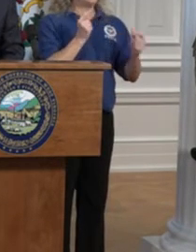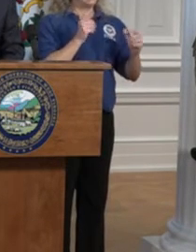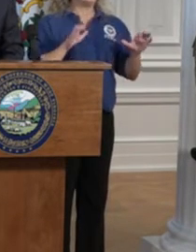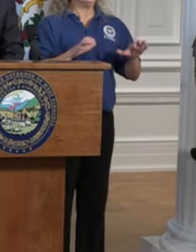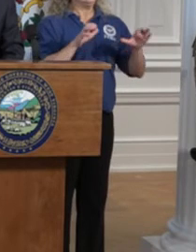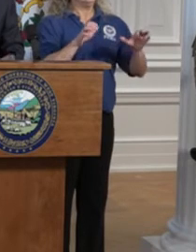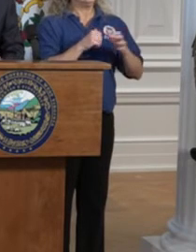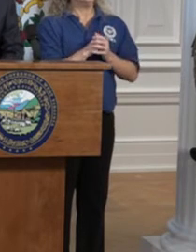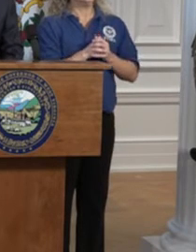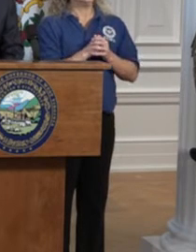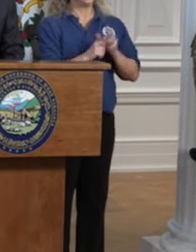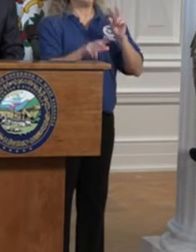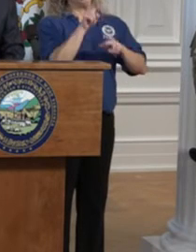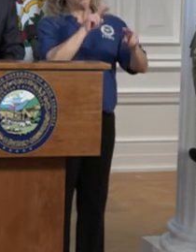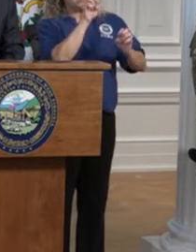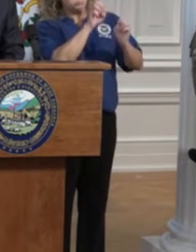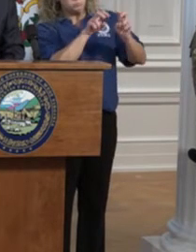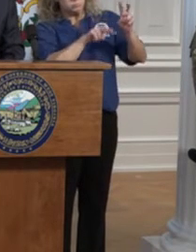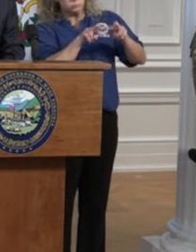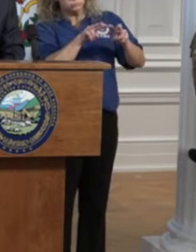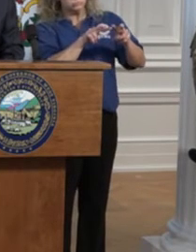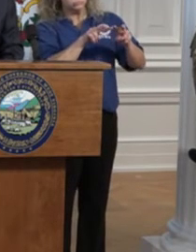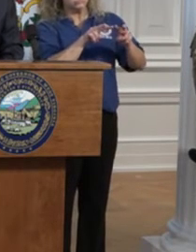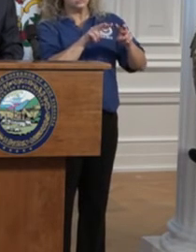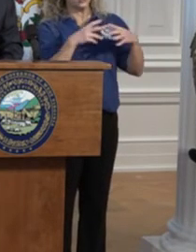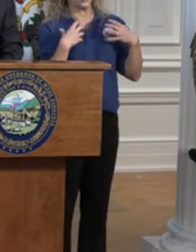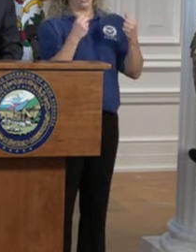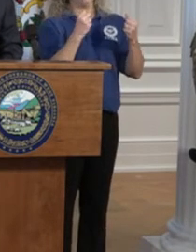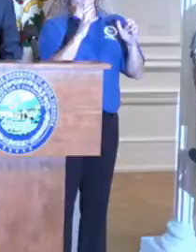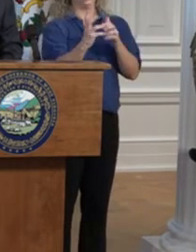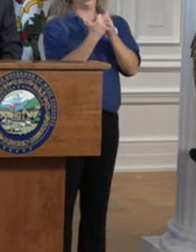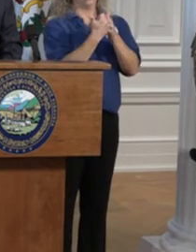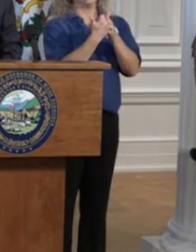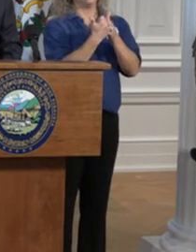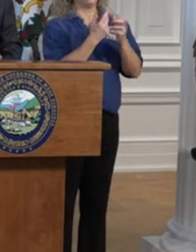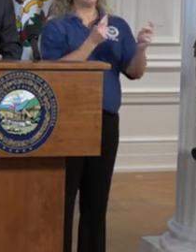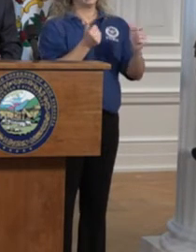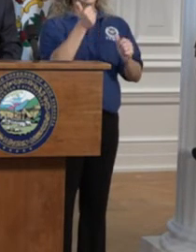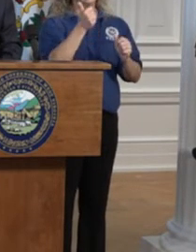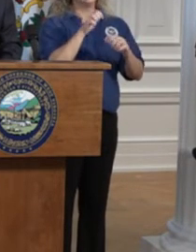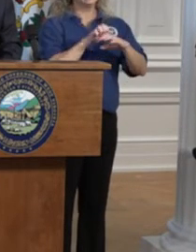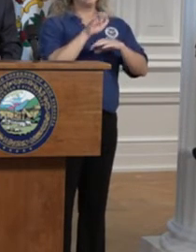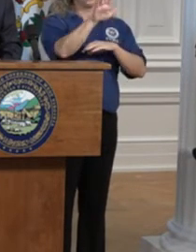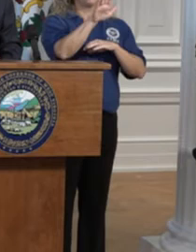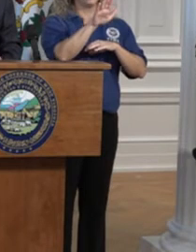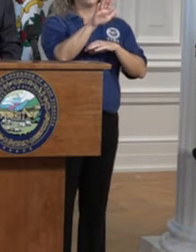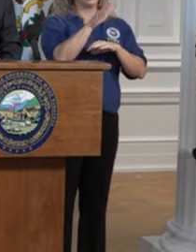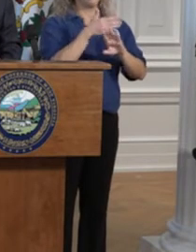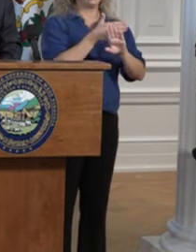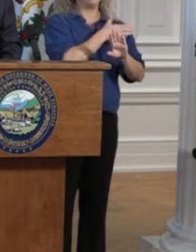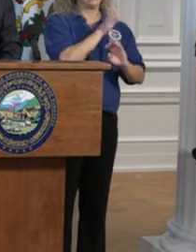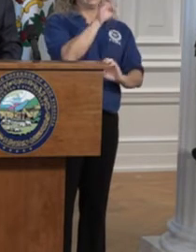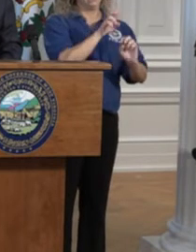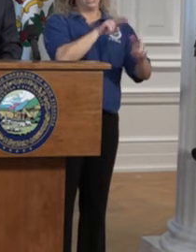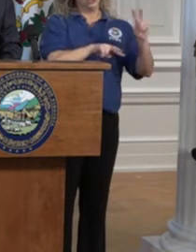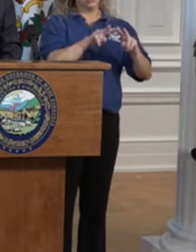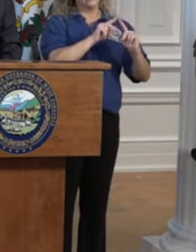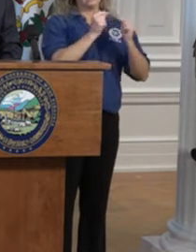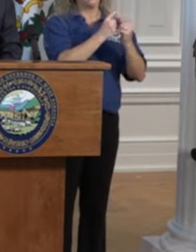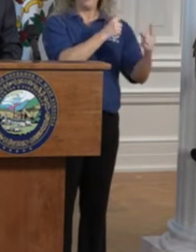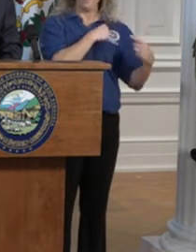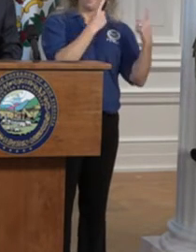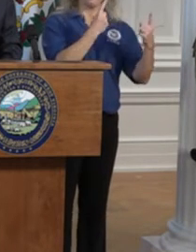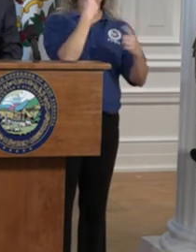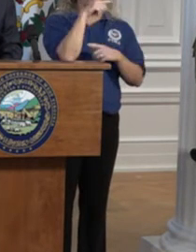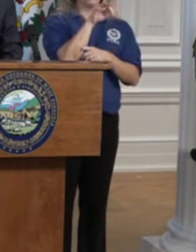our recovery challenges. This is the fastest deployment of an advanced evaluation team ever for